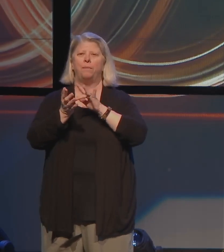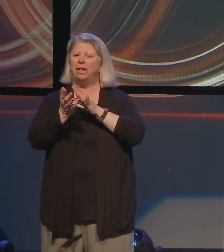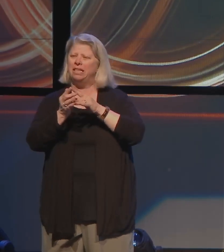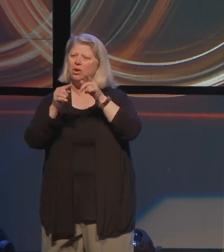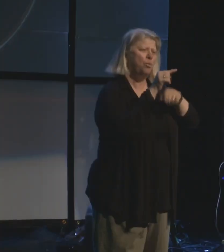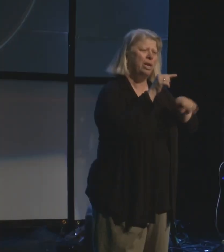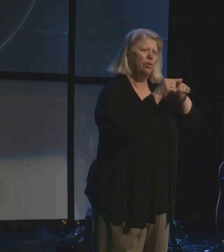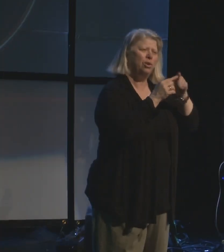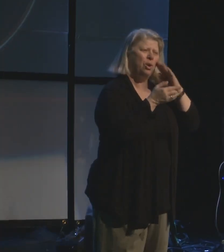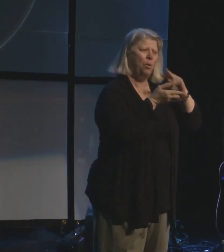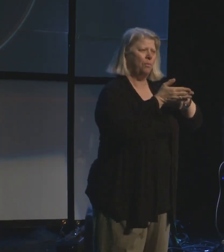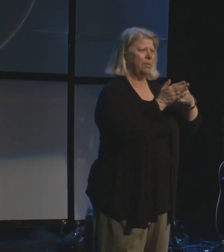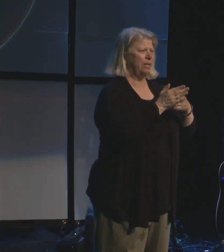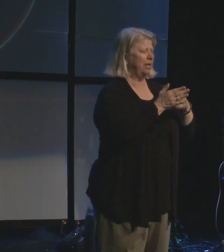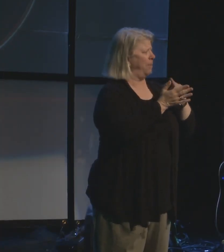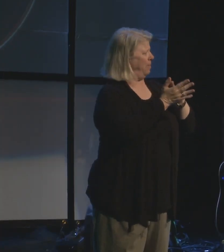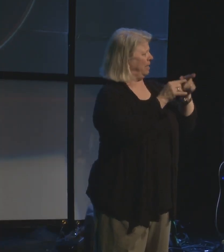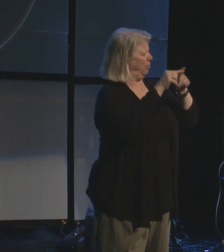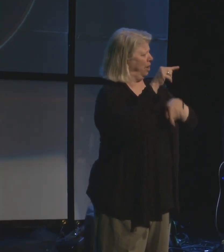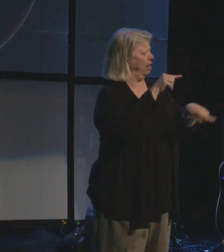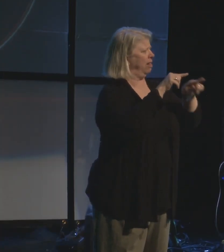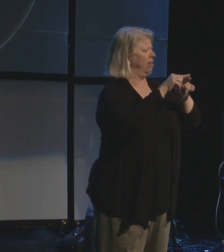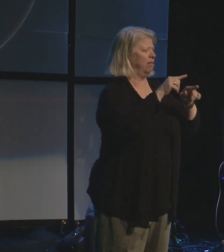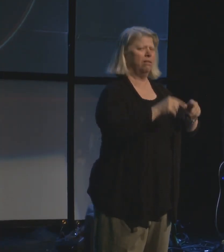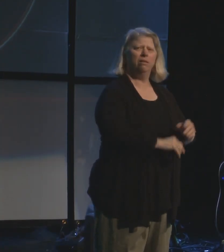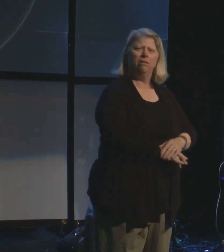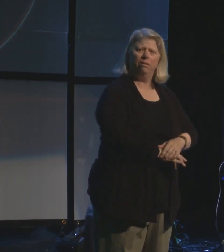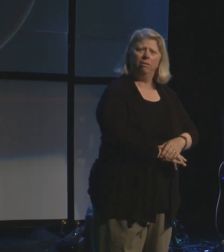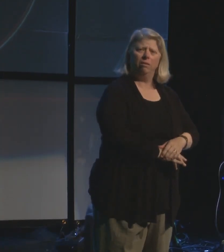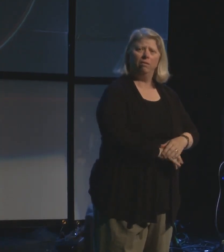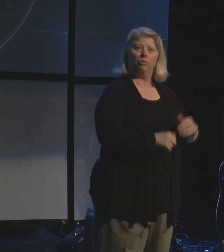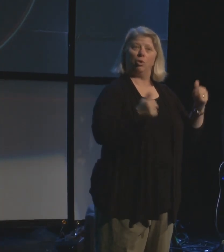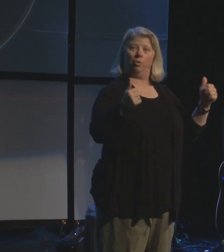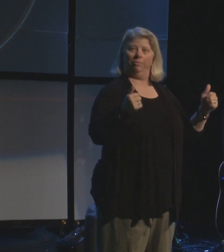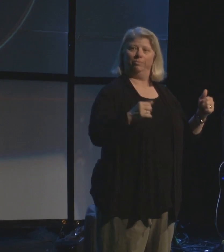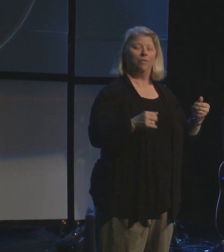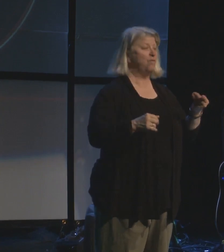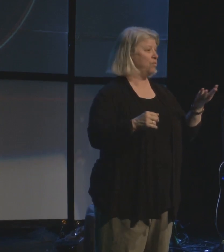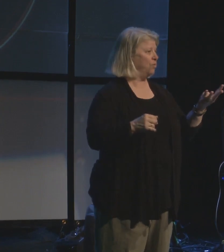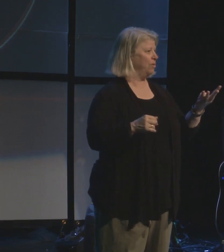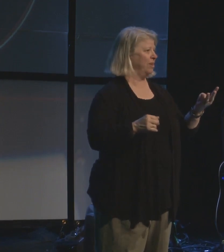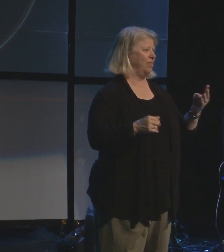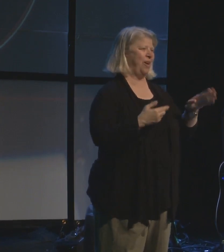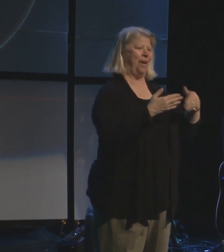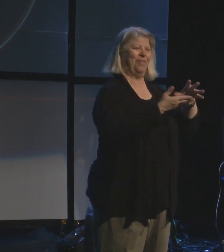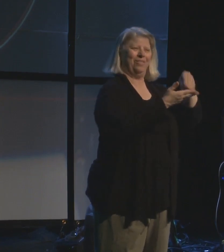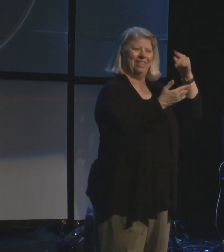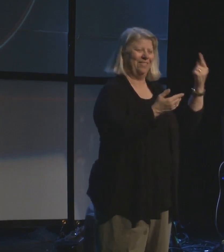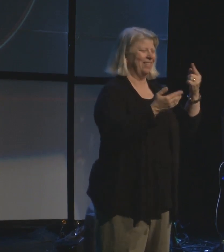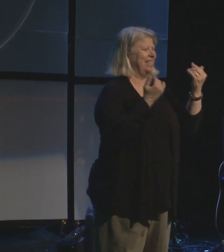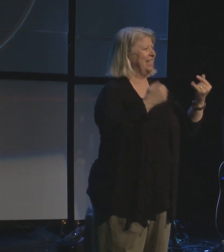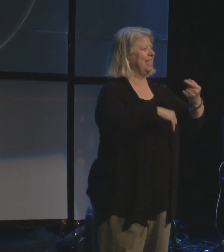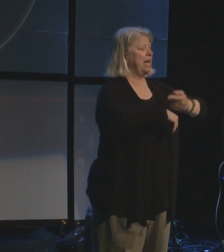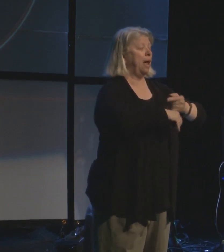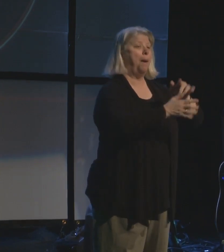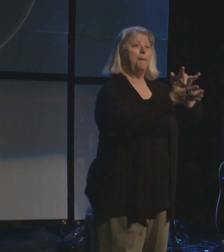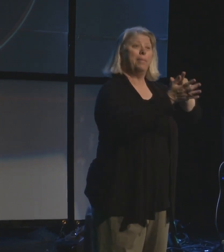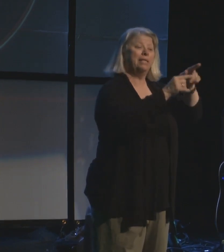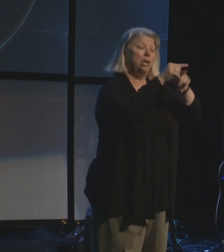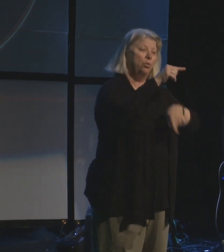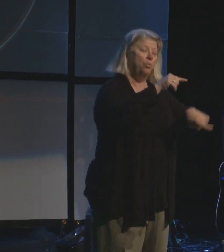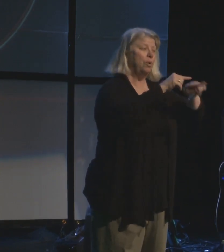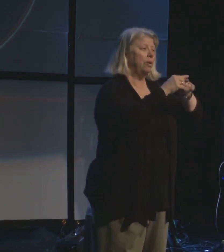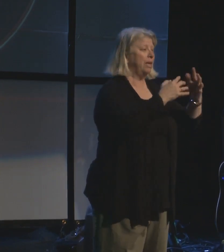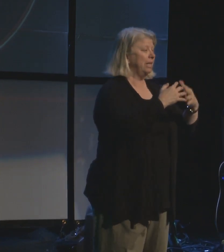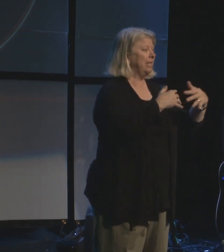the medicine wheel before? Anybody ever heard of a medicine wheel? Oh, good. We'll all learn something today. So the medicine wheel is